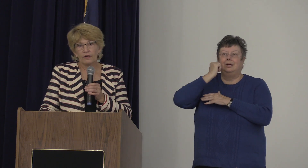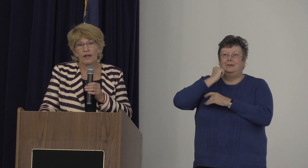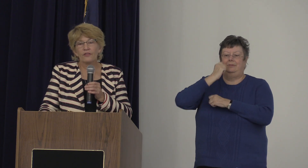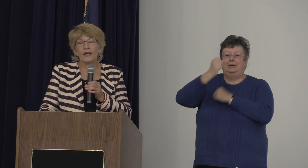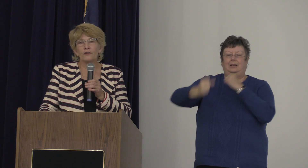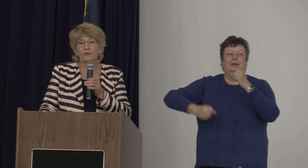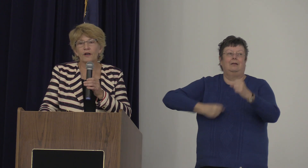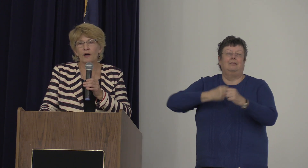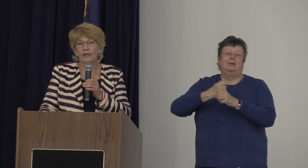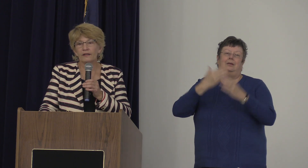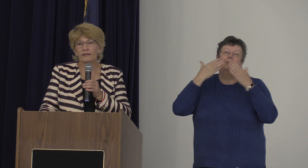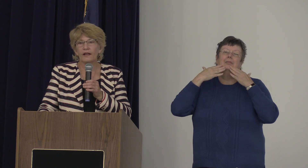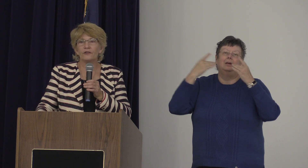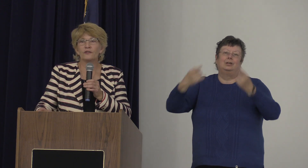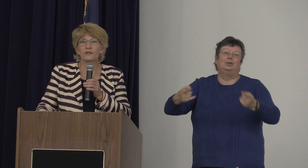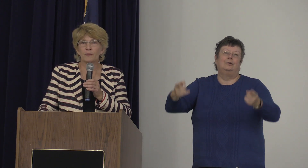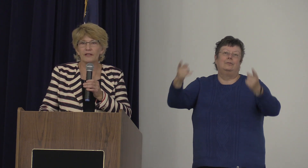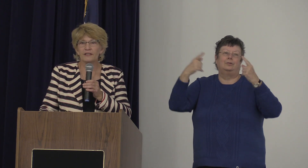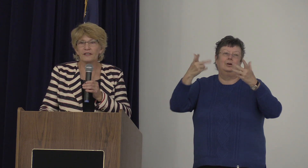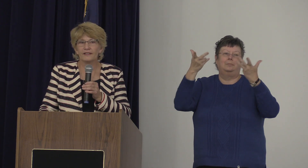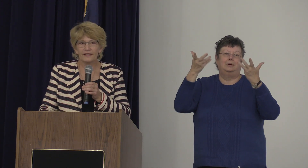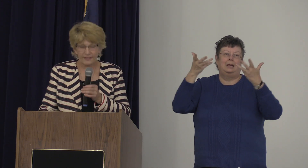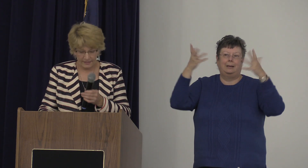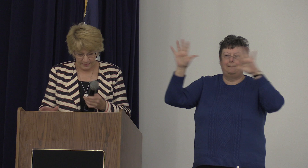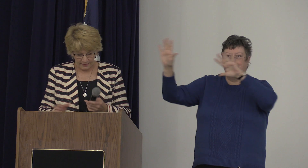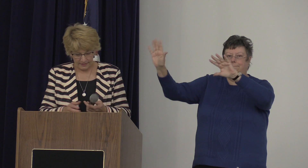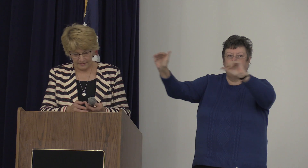year. Thank you for coming, and you're dismissed.